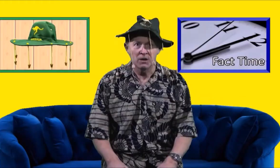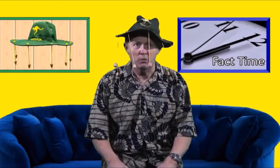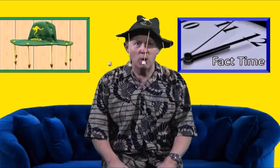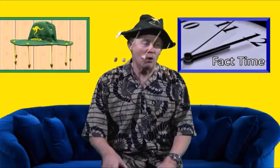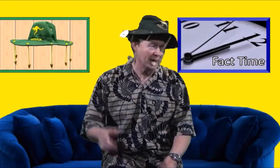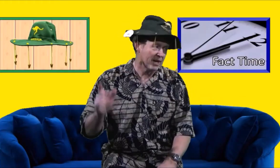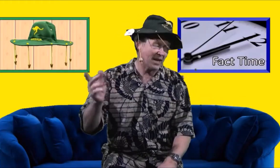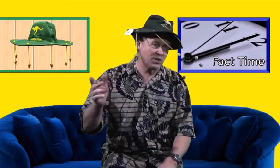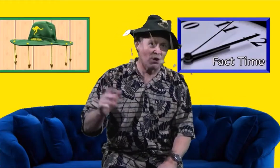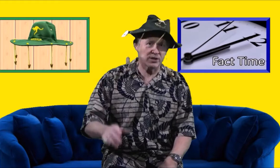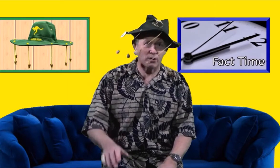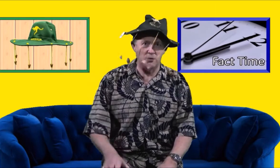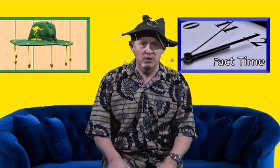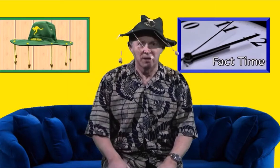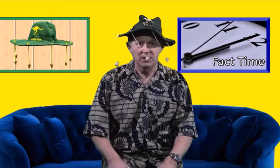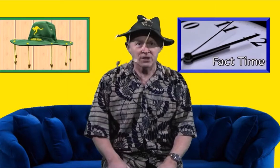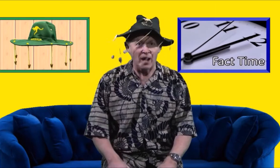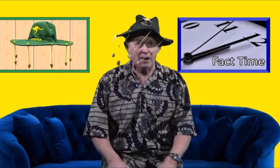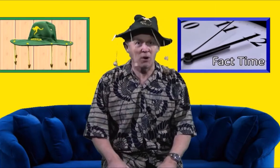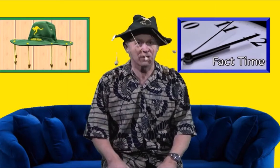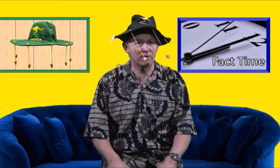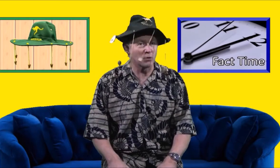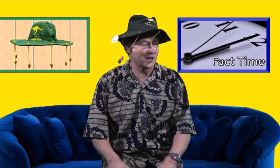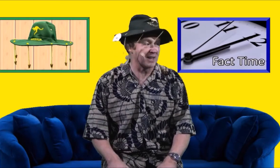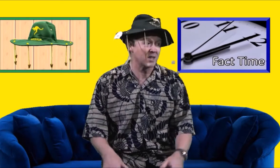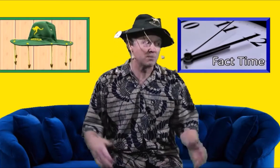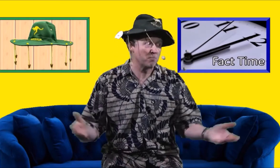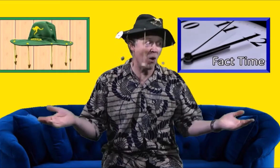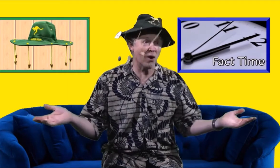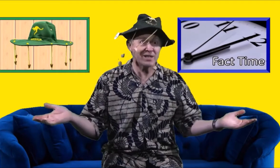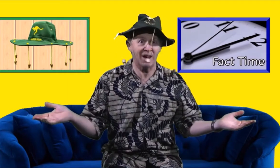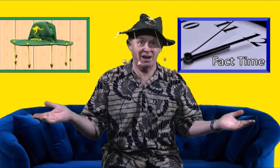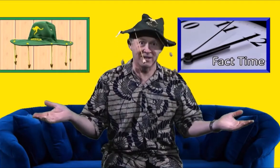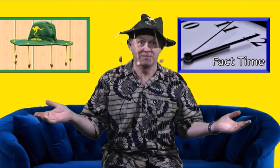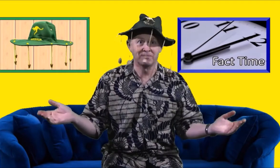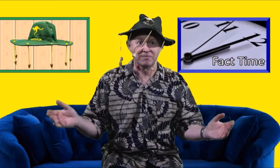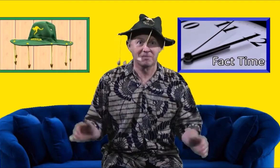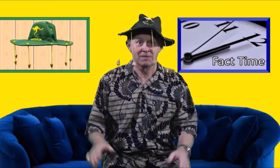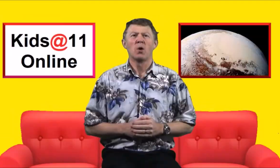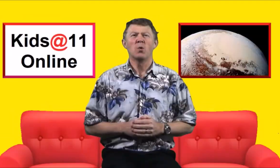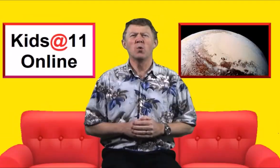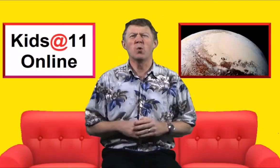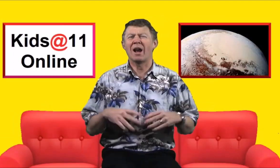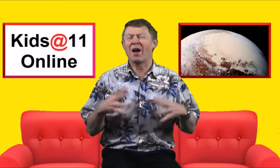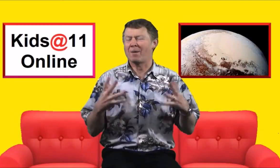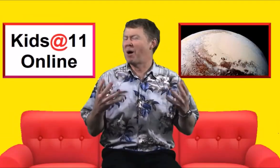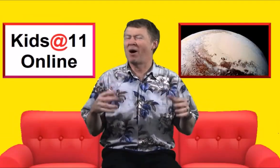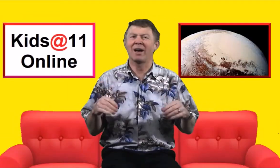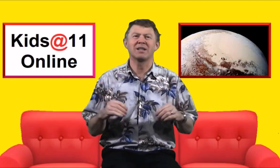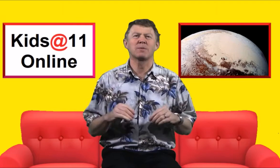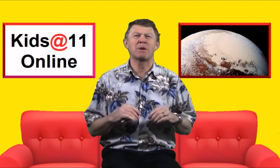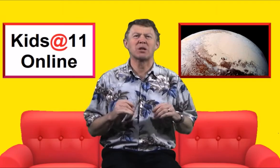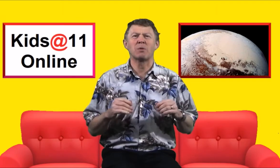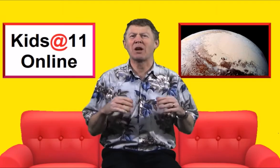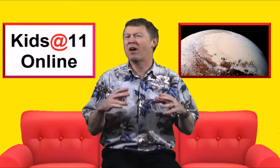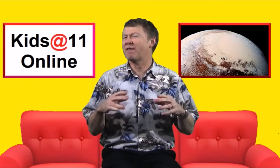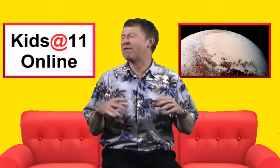Well, yes, I do. Today, March 14th, is Pie Day. Ooh, I like pies, especially with light